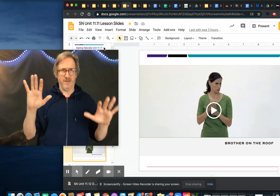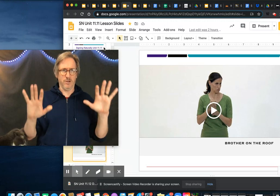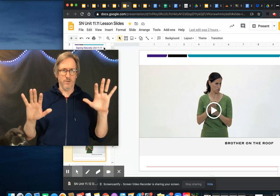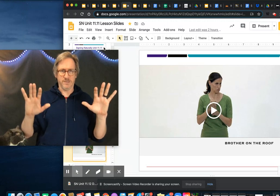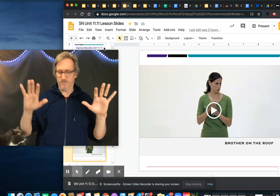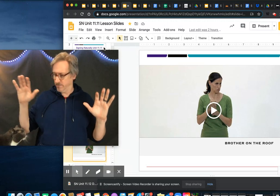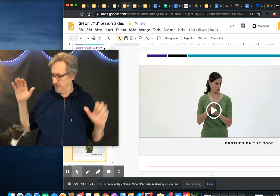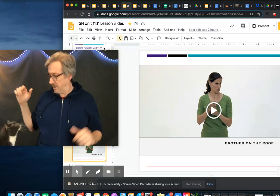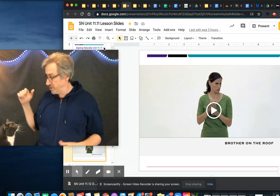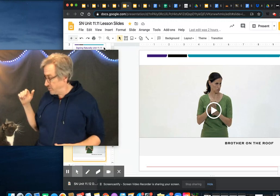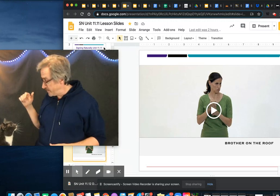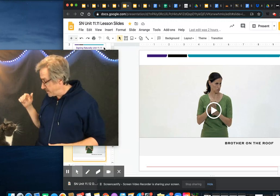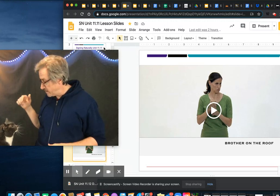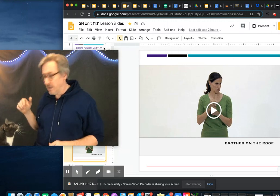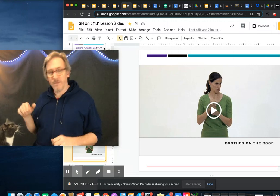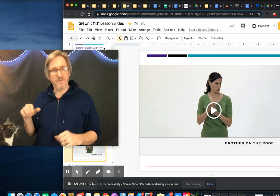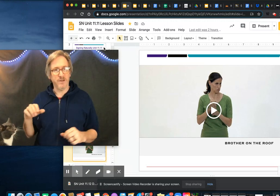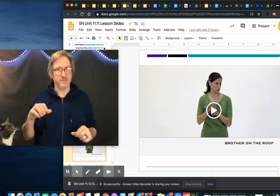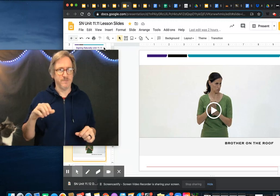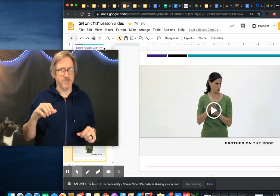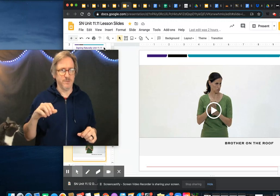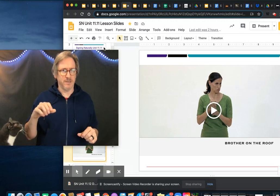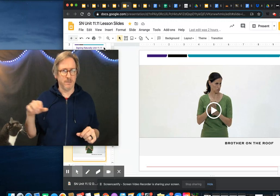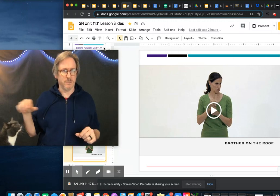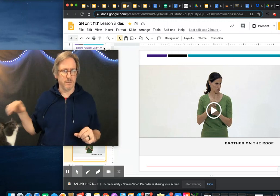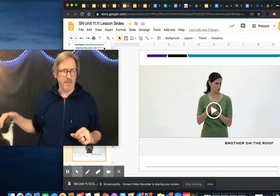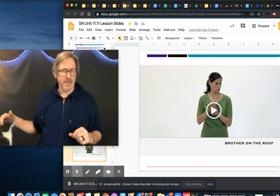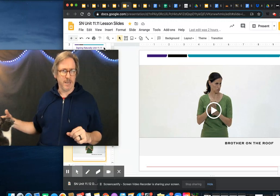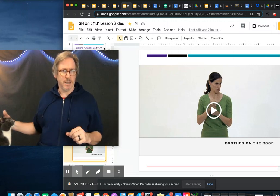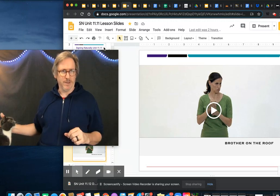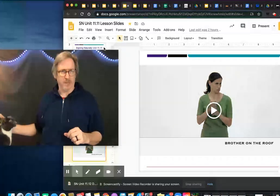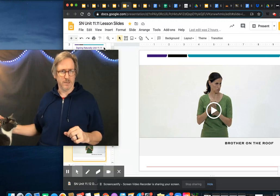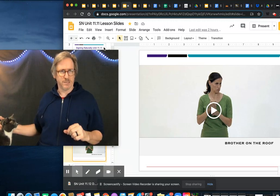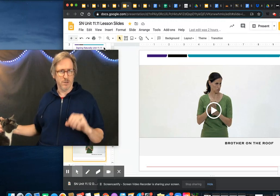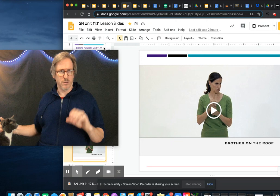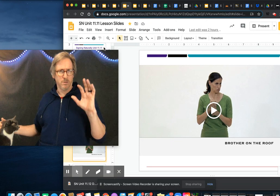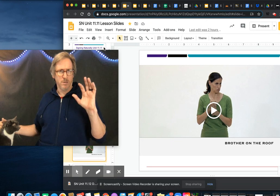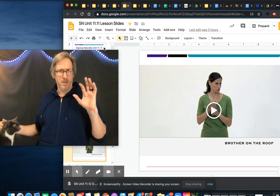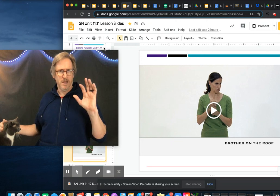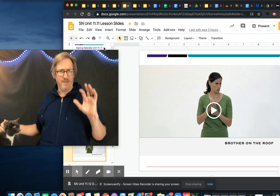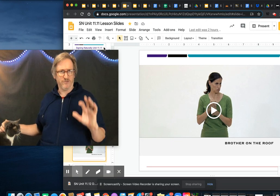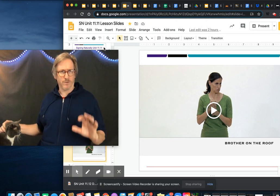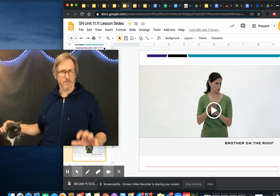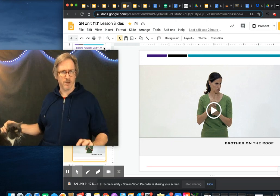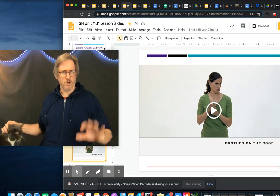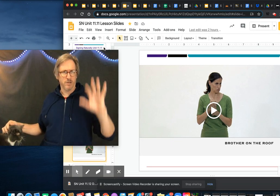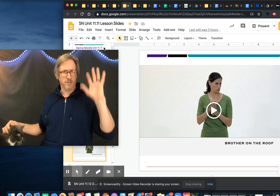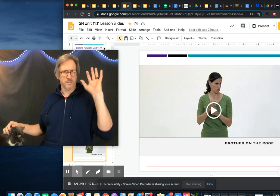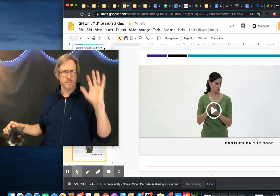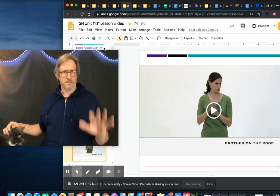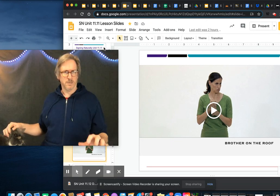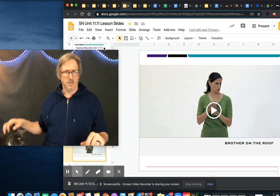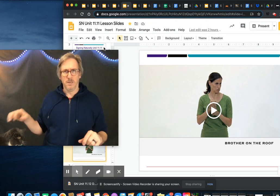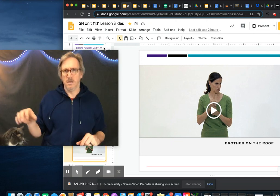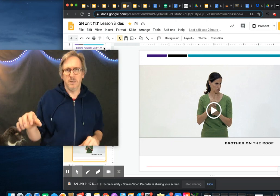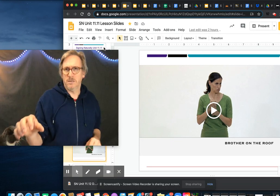my video is. Are you doing that? My video seems to be hiccuping, so I may have to re-record